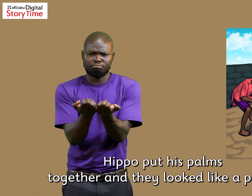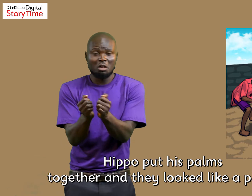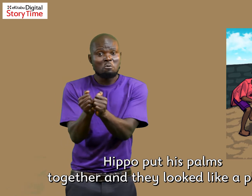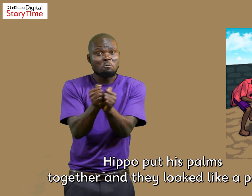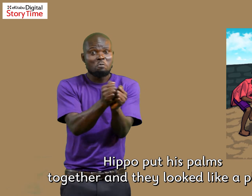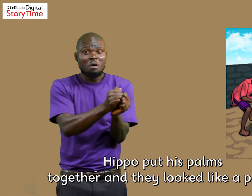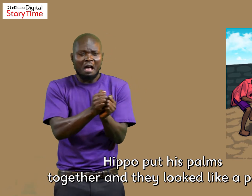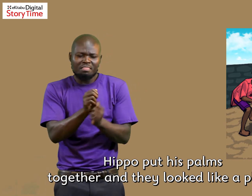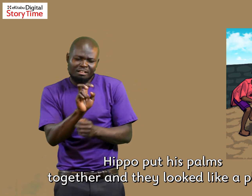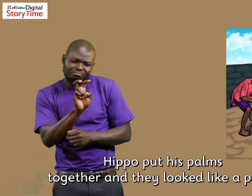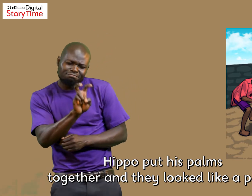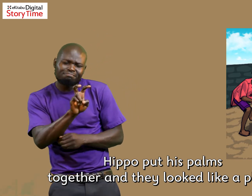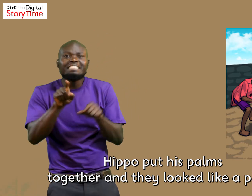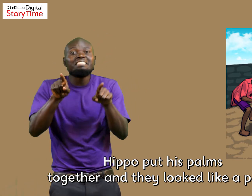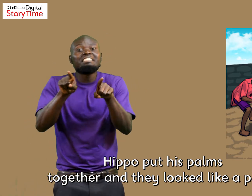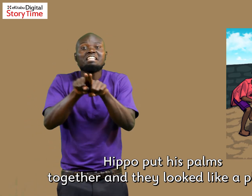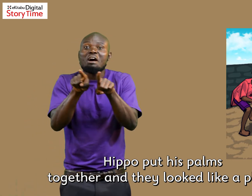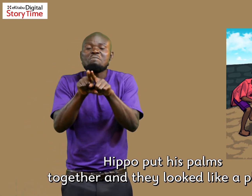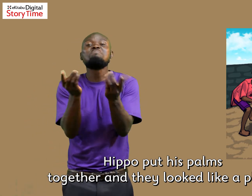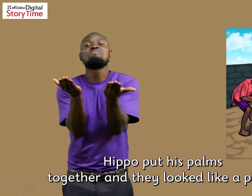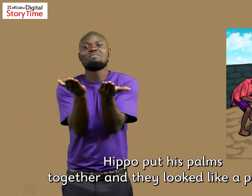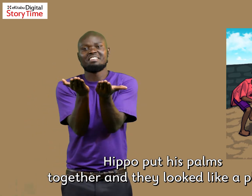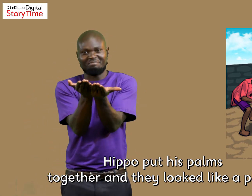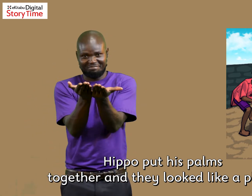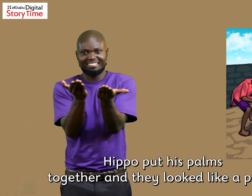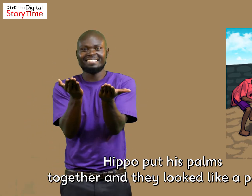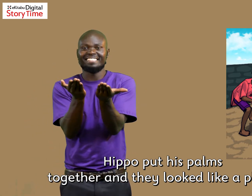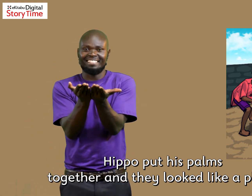Hippo put his palms together and they looked like a plate.